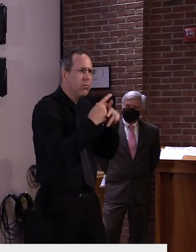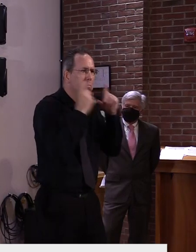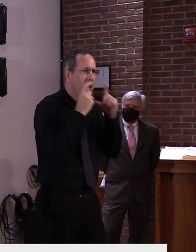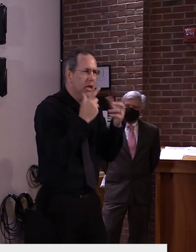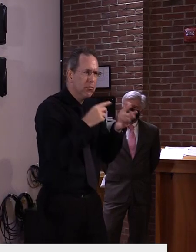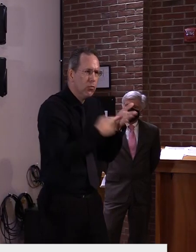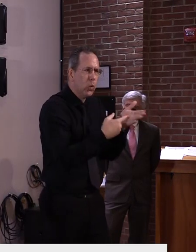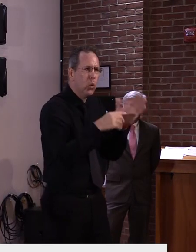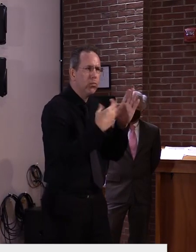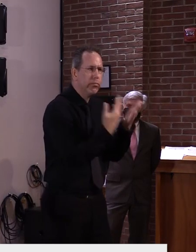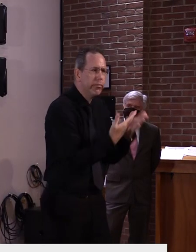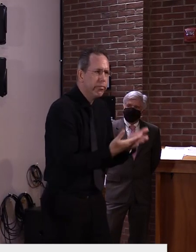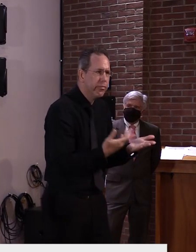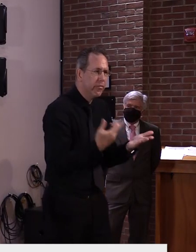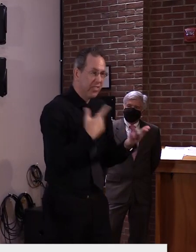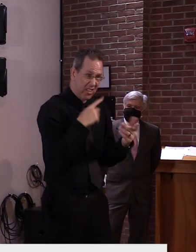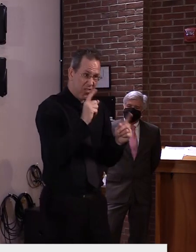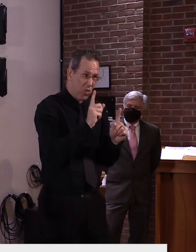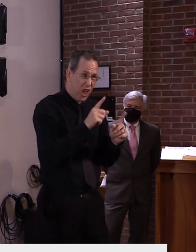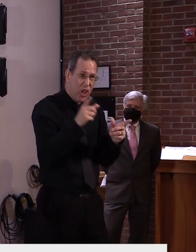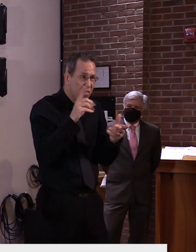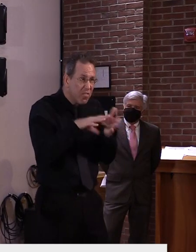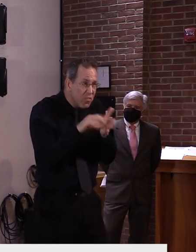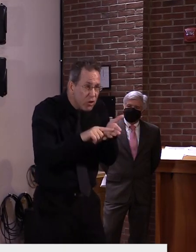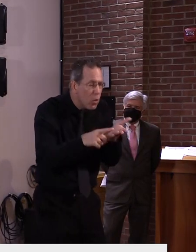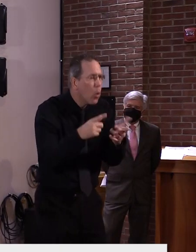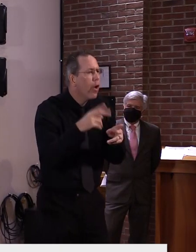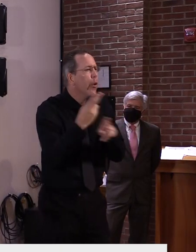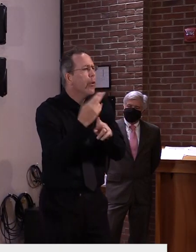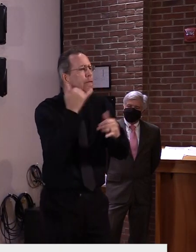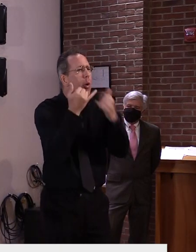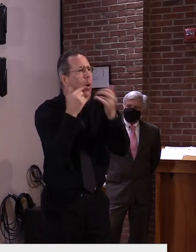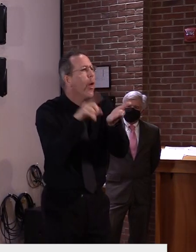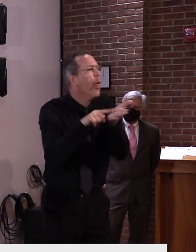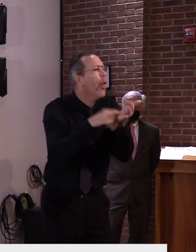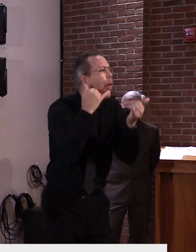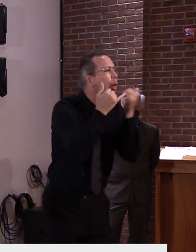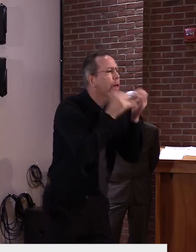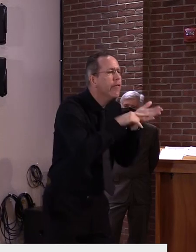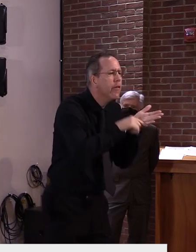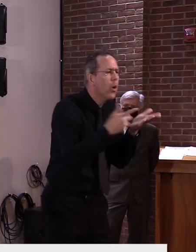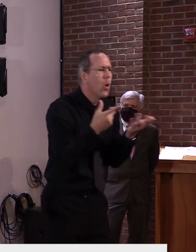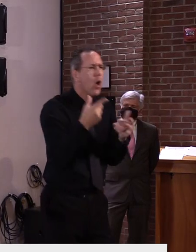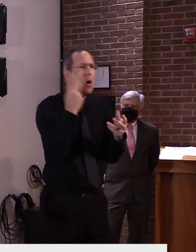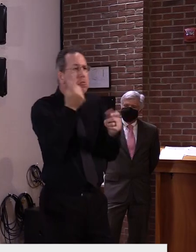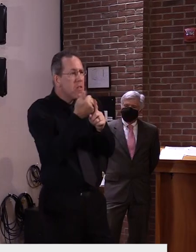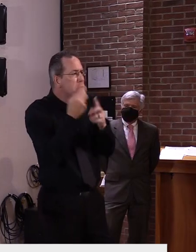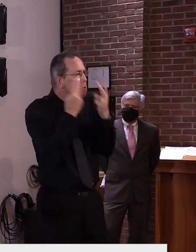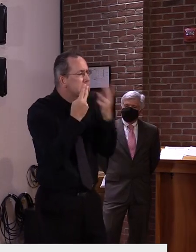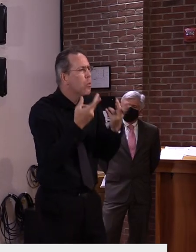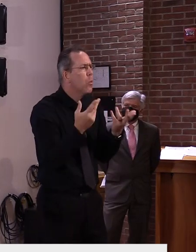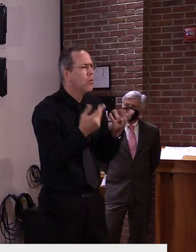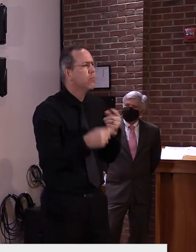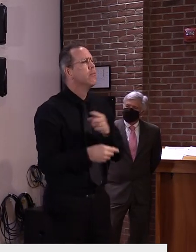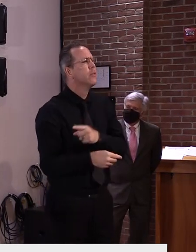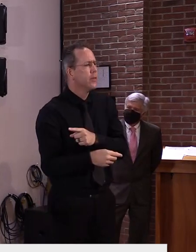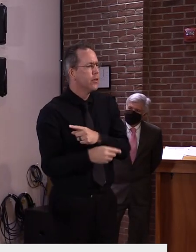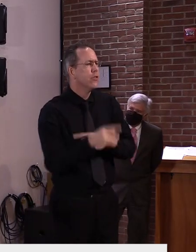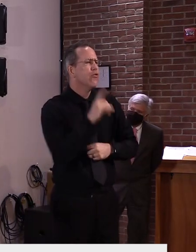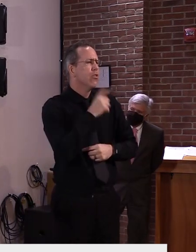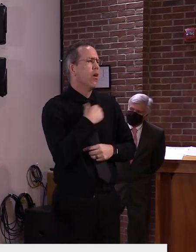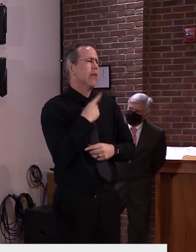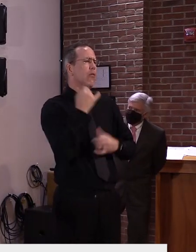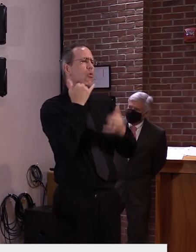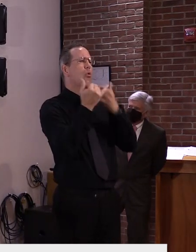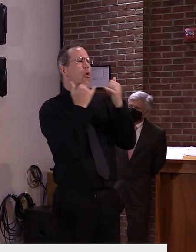Okay, and last thing is, would it make sense to have mandatory masks in place before the large number of university students arrive in